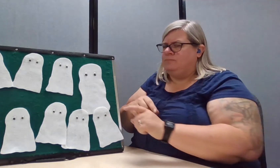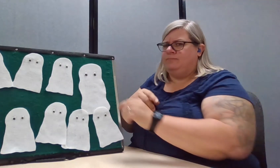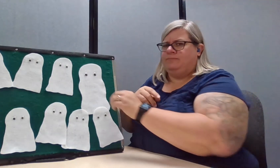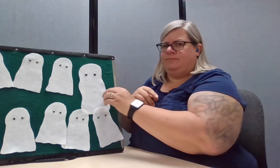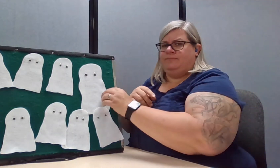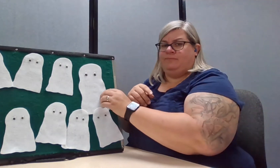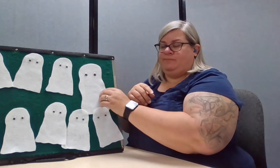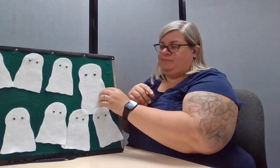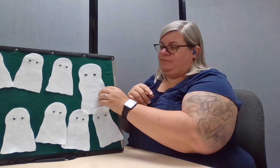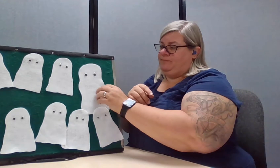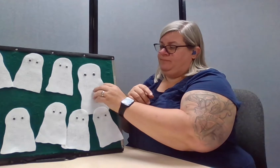in the kitchen.